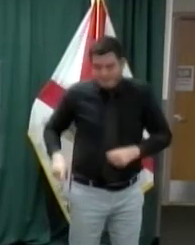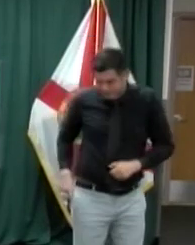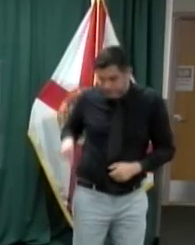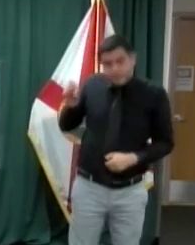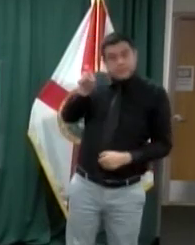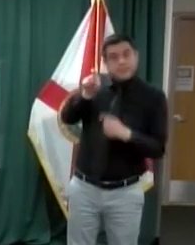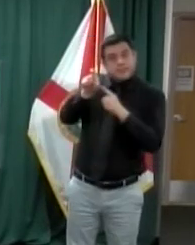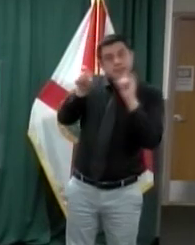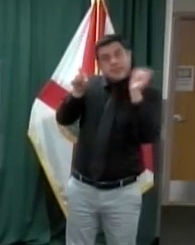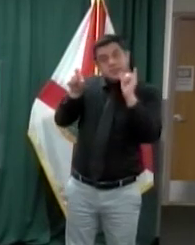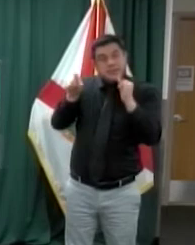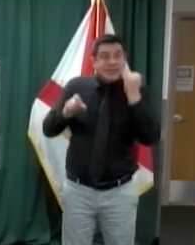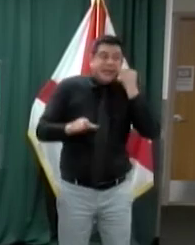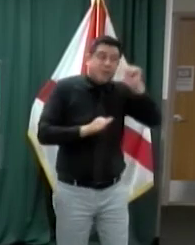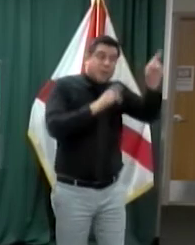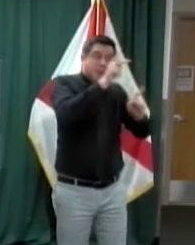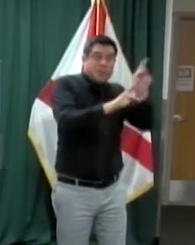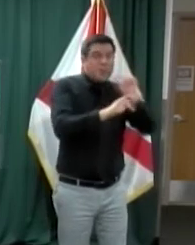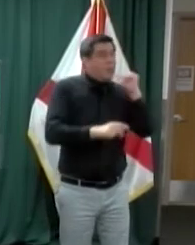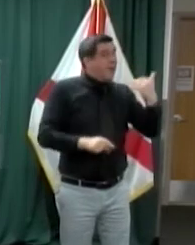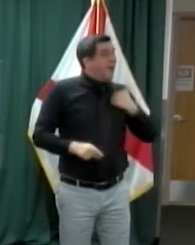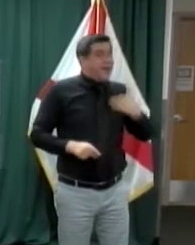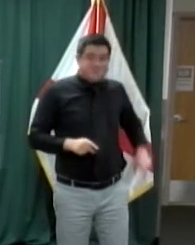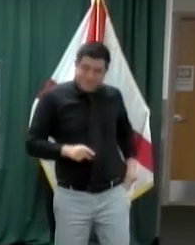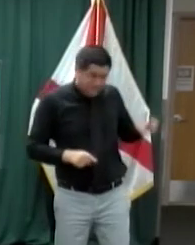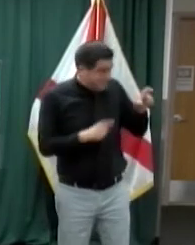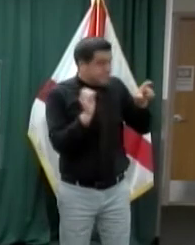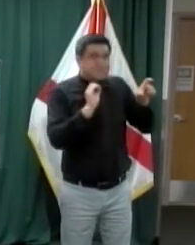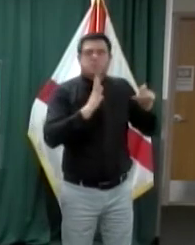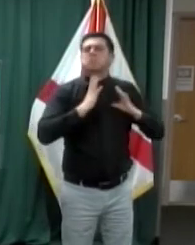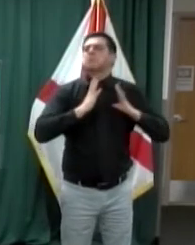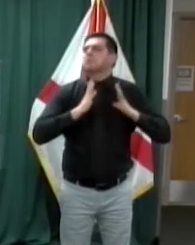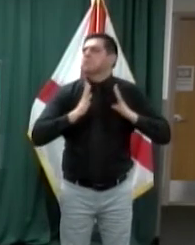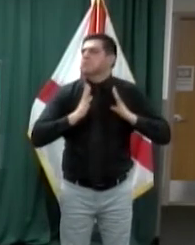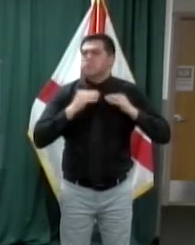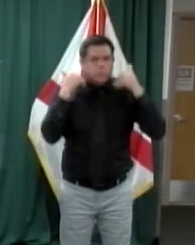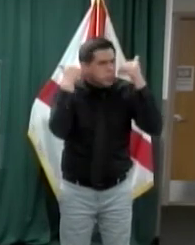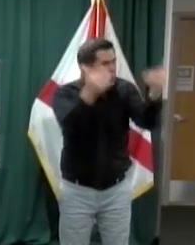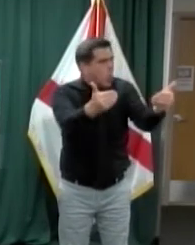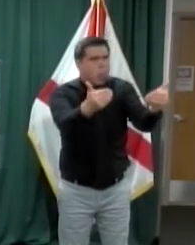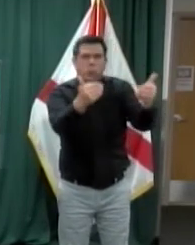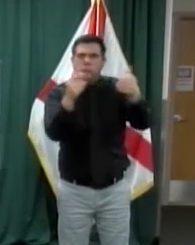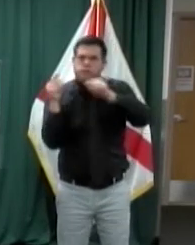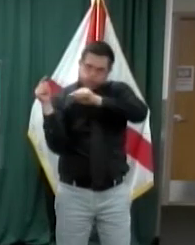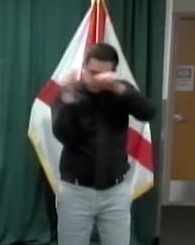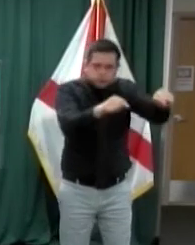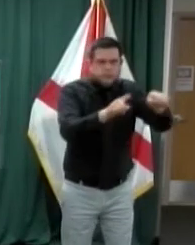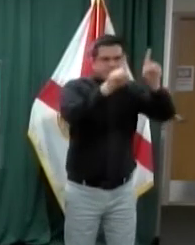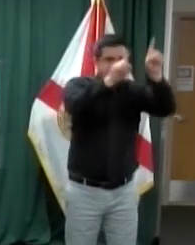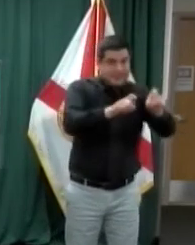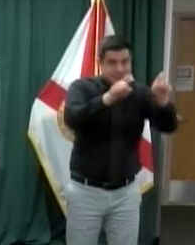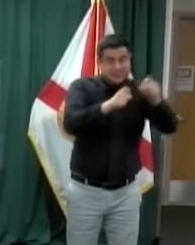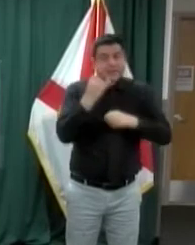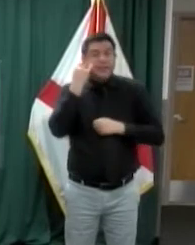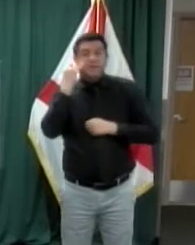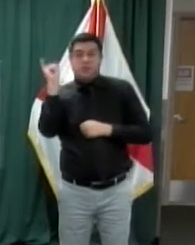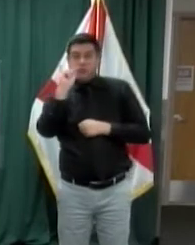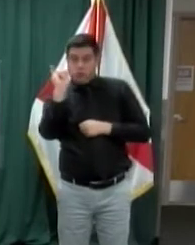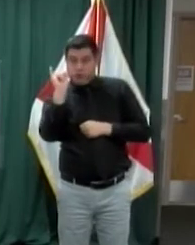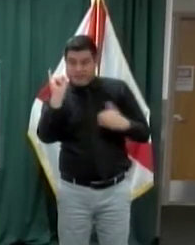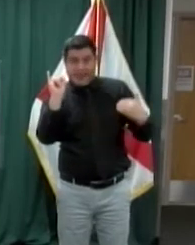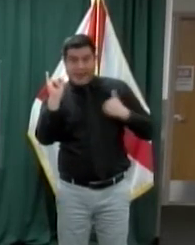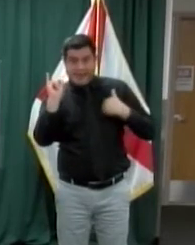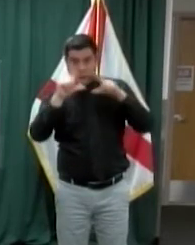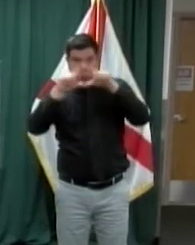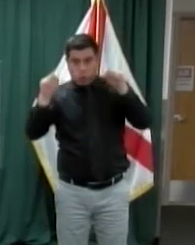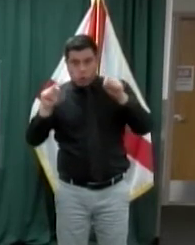bring it, and that will recoup some of the costs for the nonprofit, again, True Health, which is doing some of doing